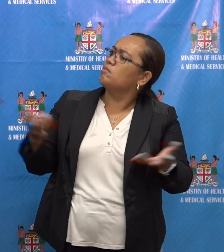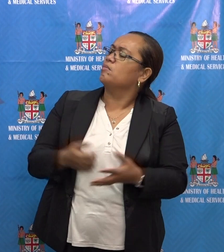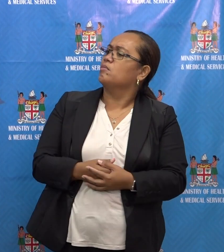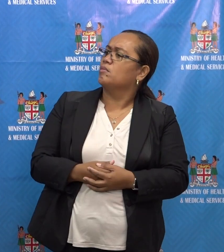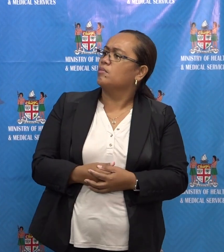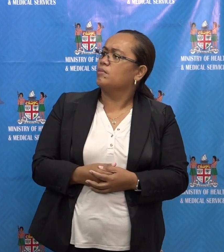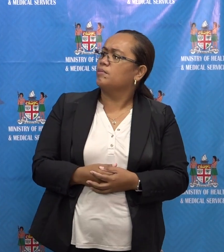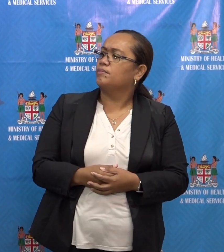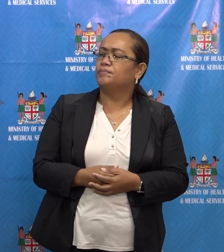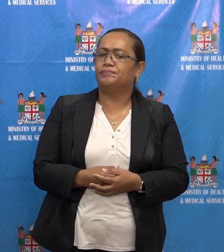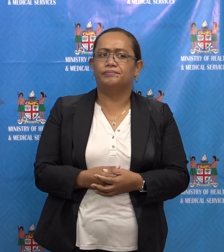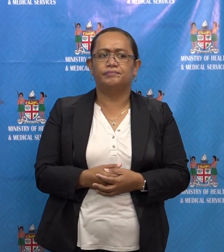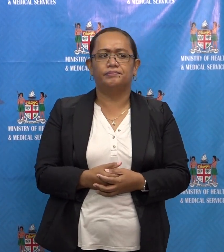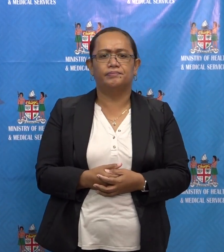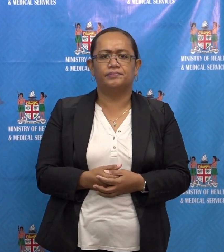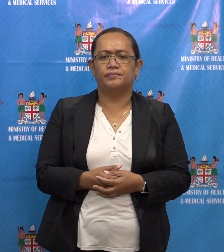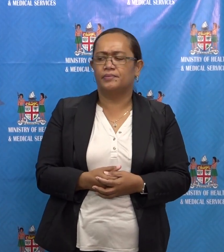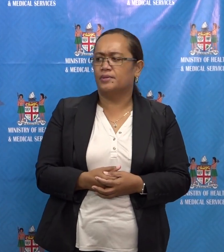Yeah,